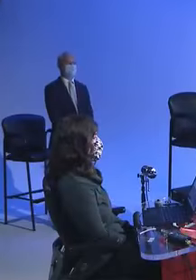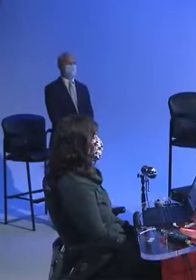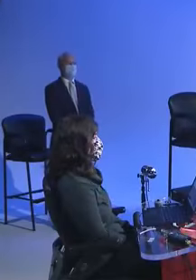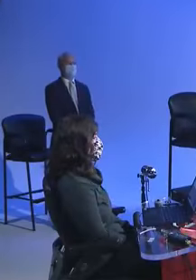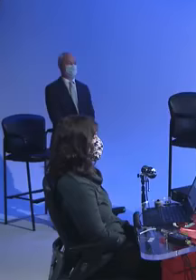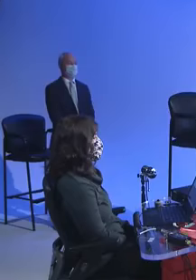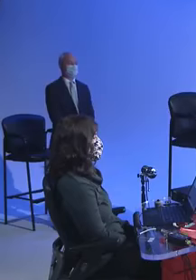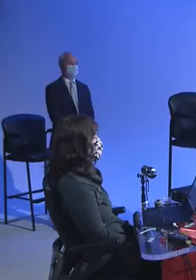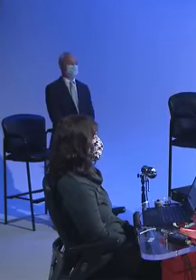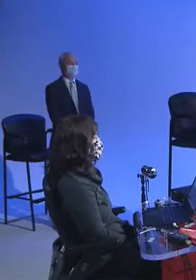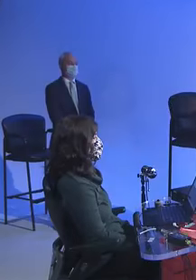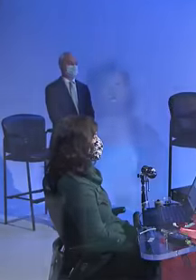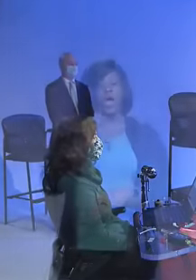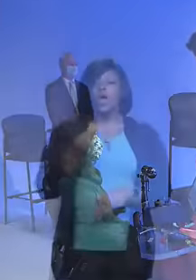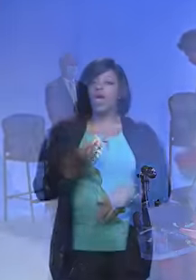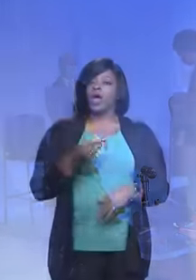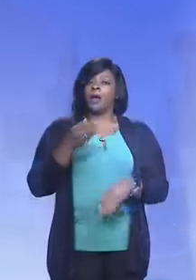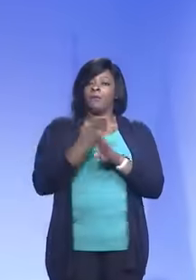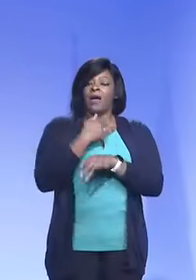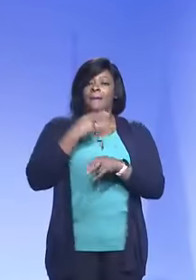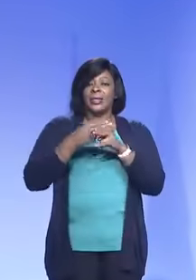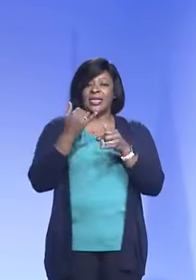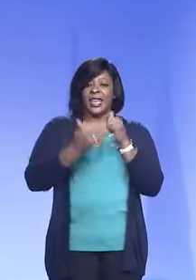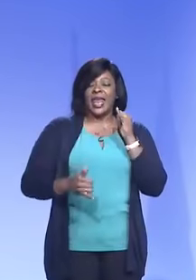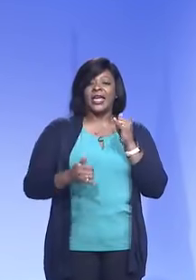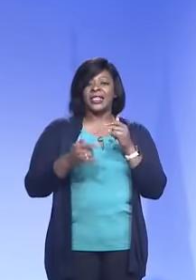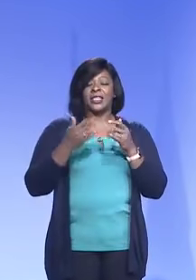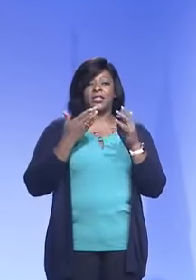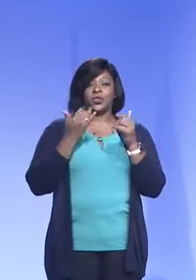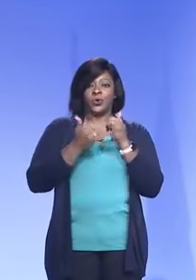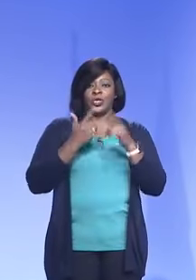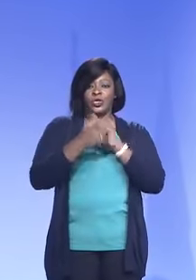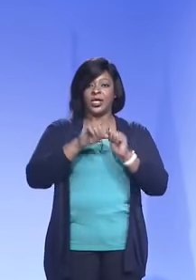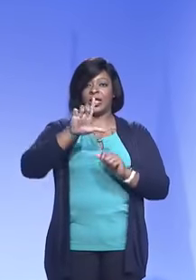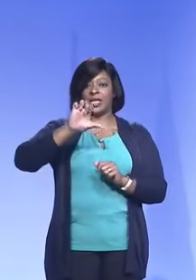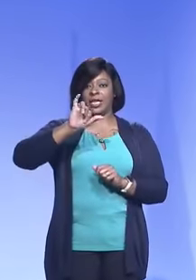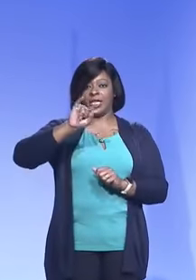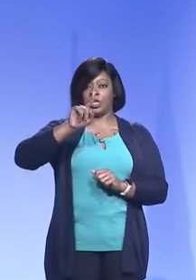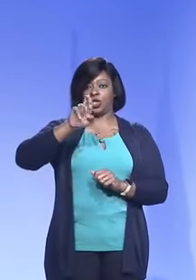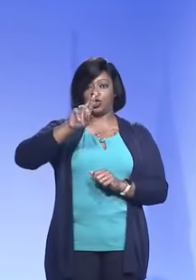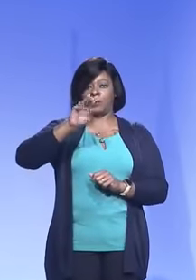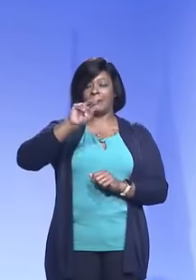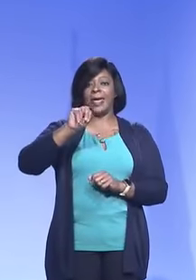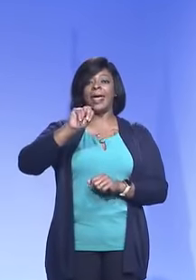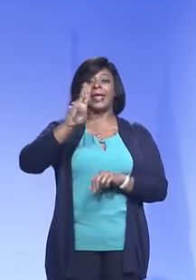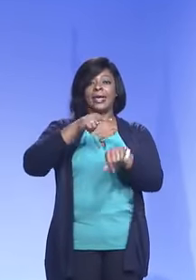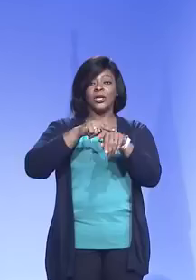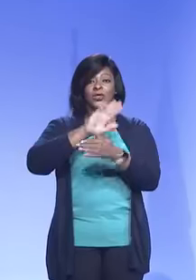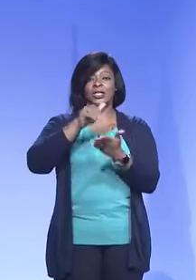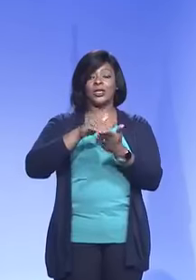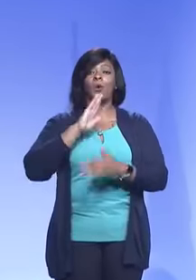Well, thank you, and the free admission lasts at least through the end of the year. Lichterman Nature Center, welcome.